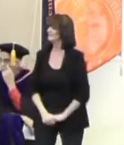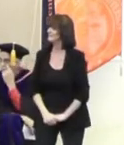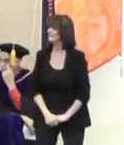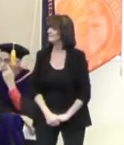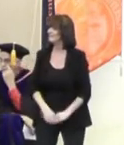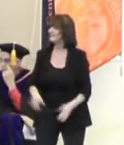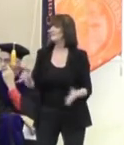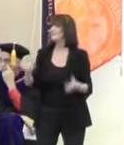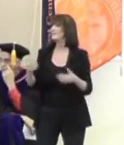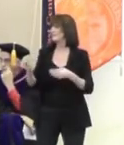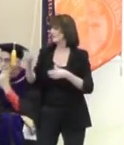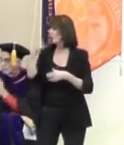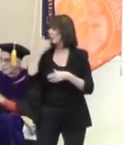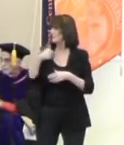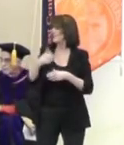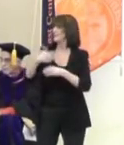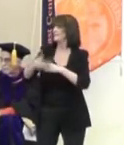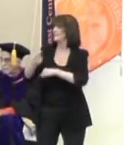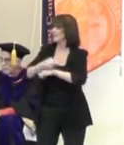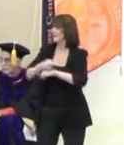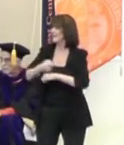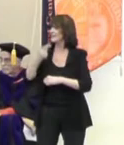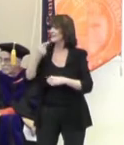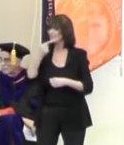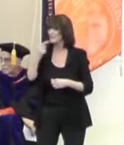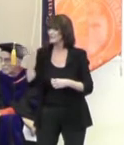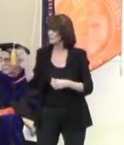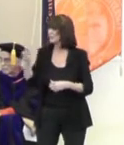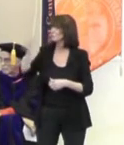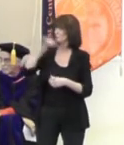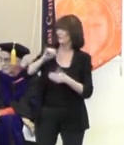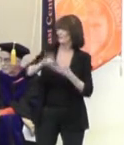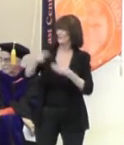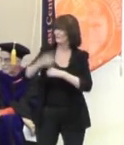He called me the next day and said, everybody's talking about how drunk I was at the